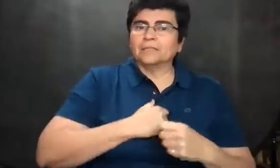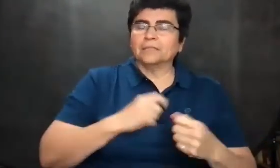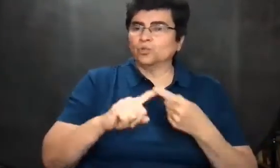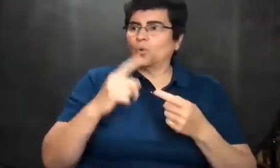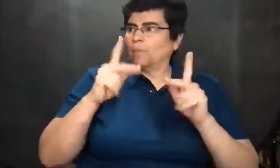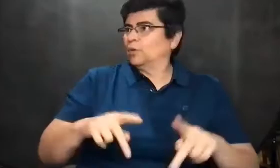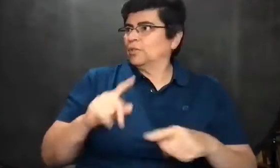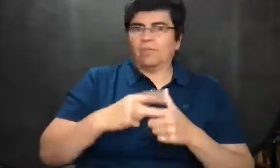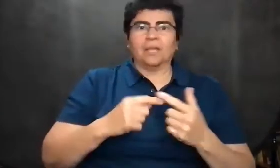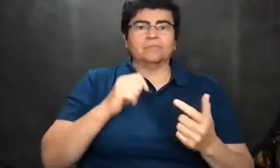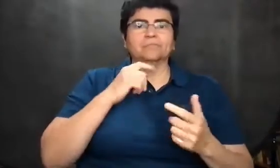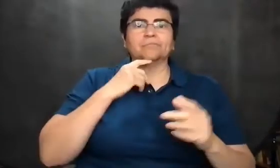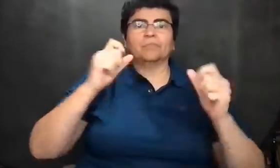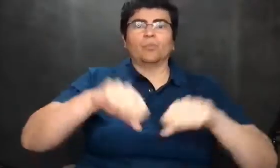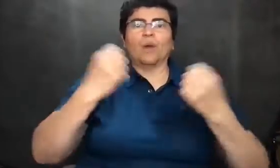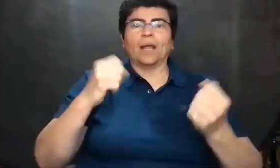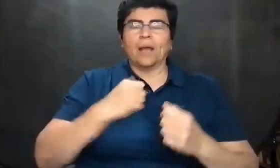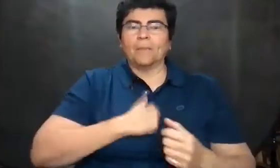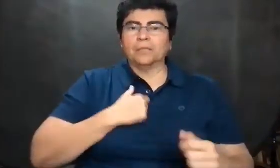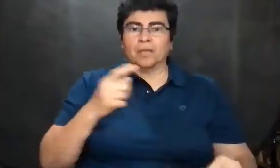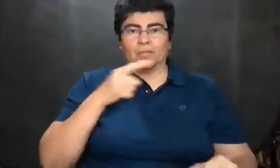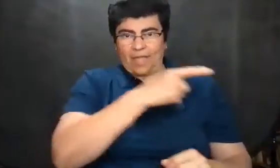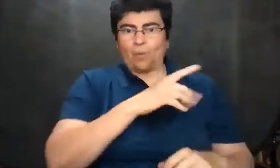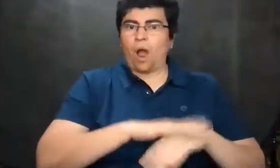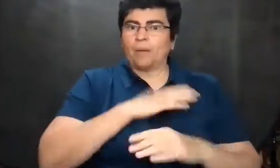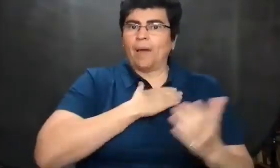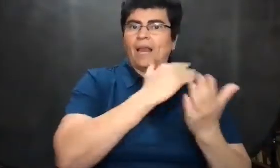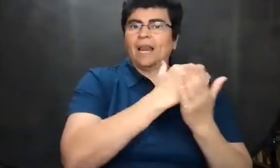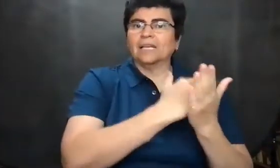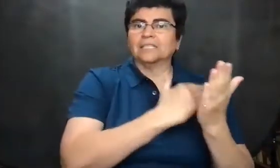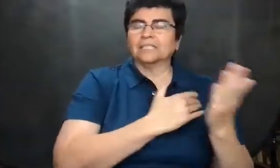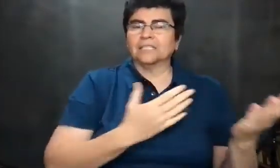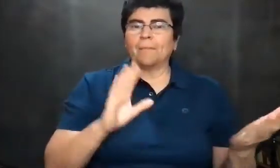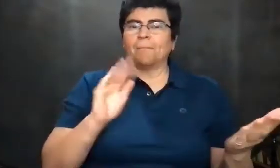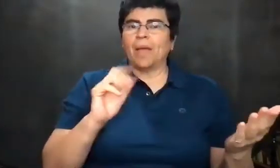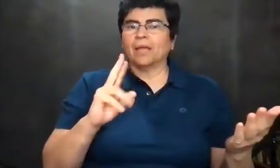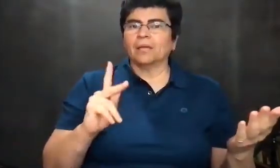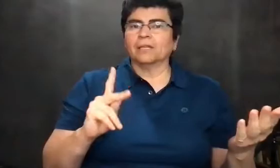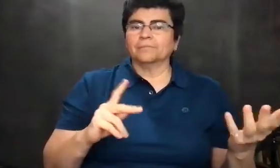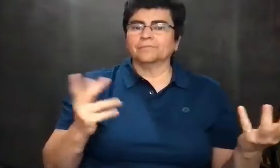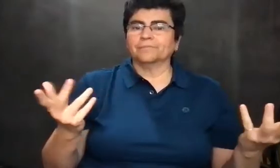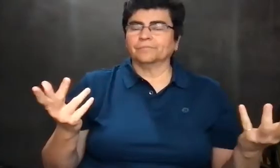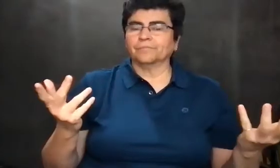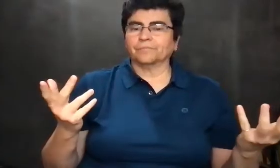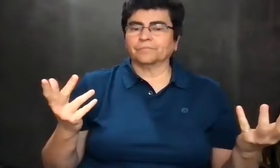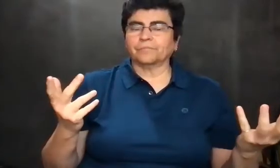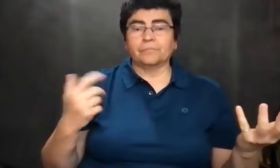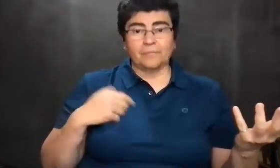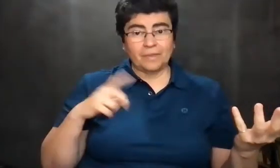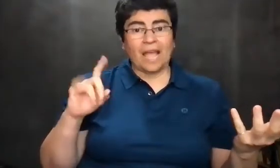through, and they were on my list, they were on my list. I did some horrible things, I didn't pay my